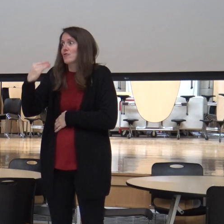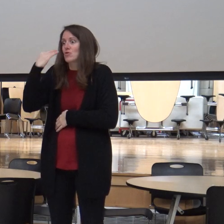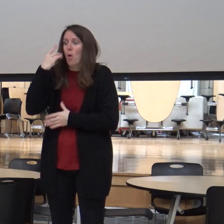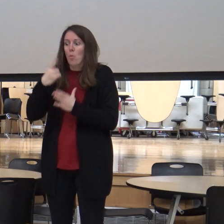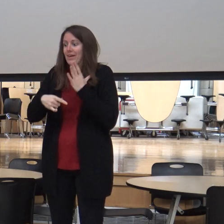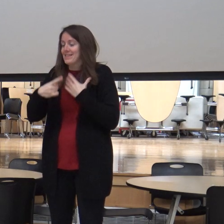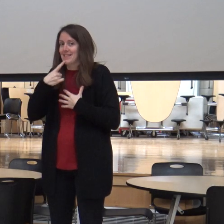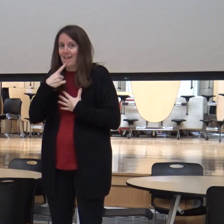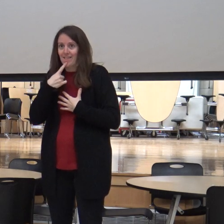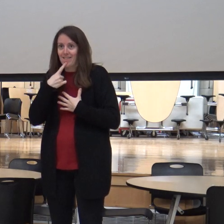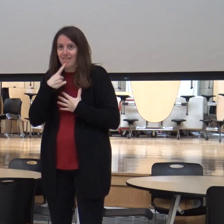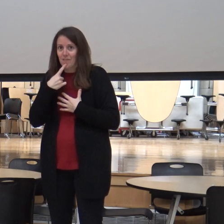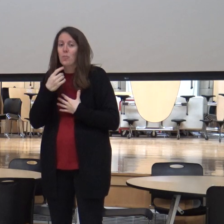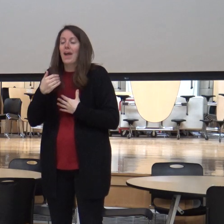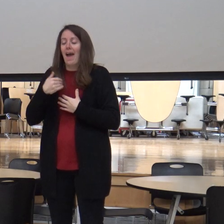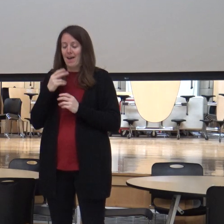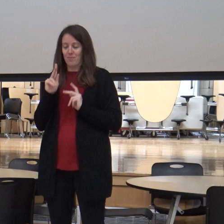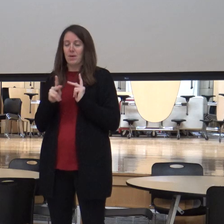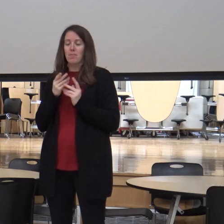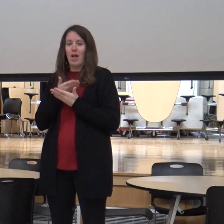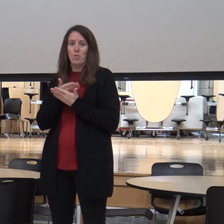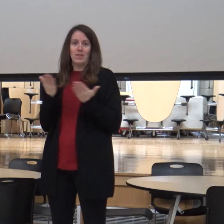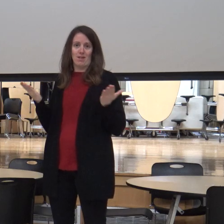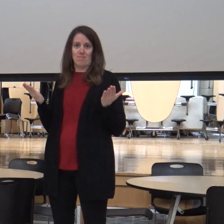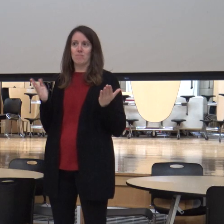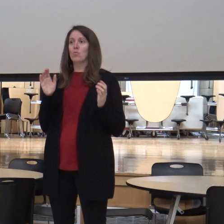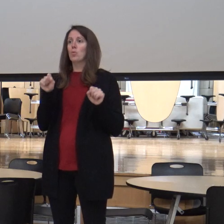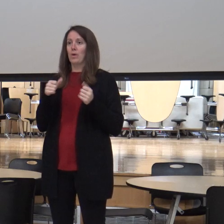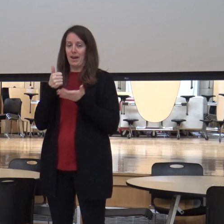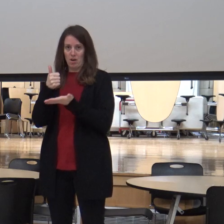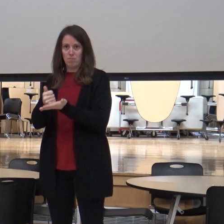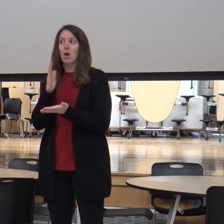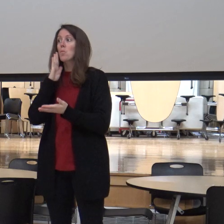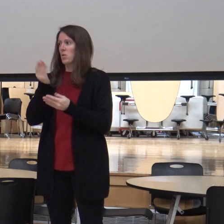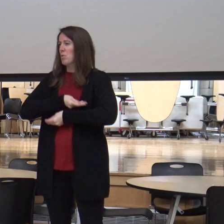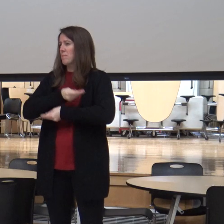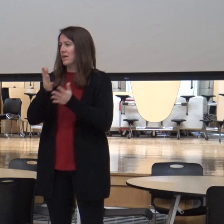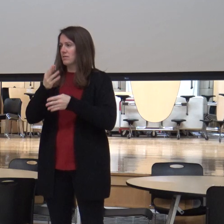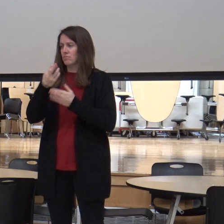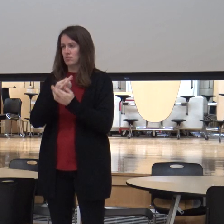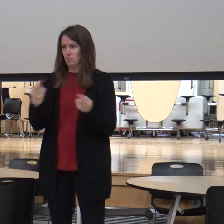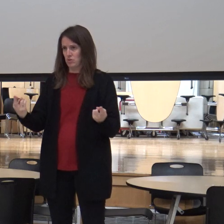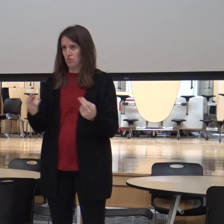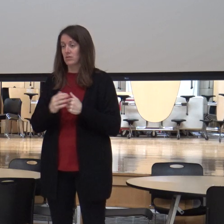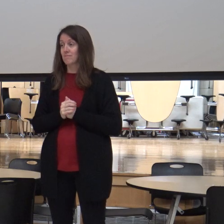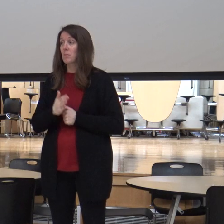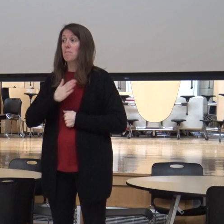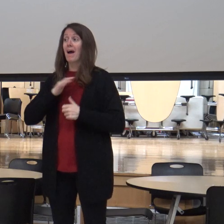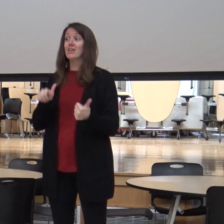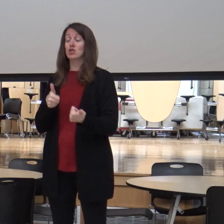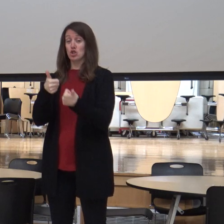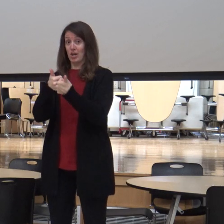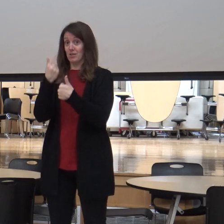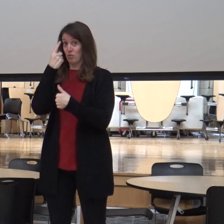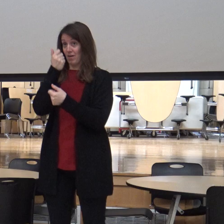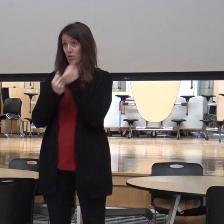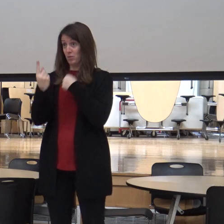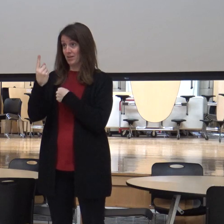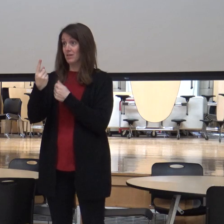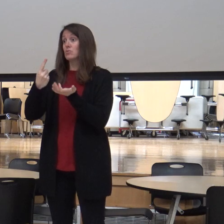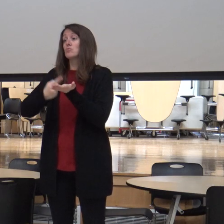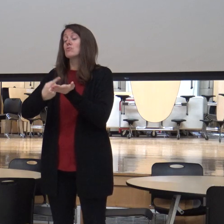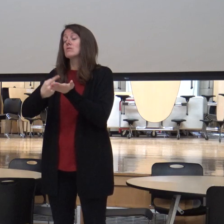There's a local crisis line as well. And again, we've got those resources we will give you guys. I would challenge everybody to talk to their kids about mental